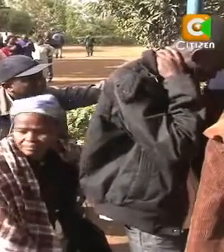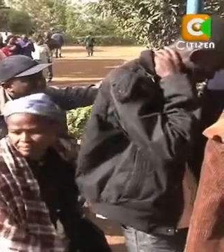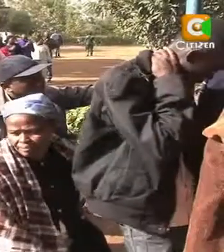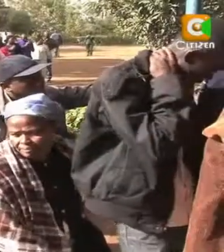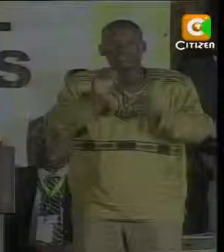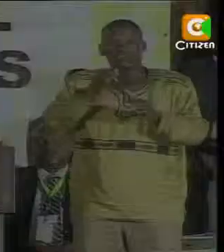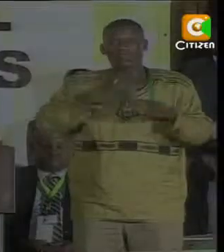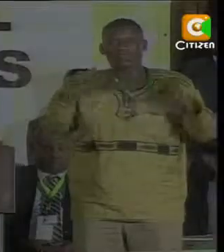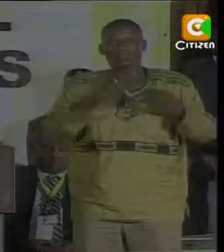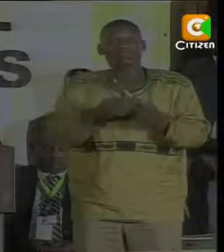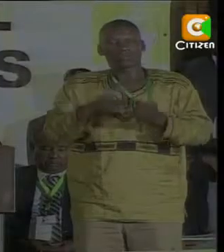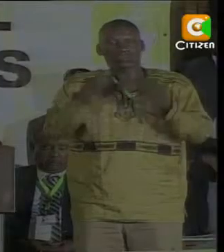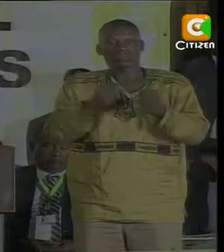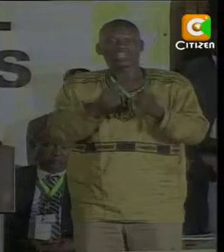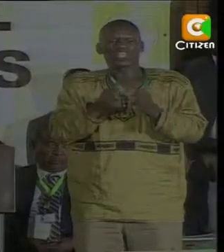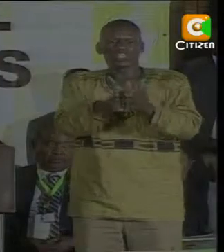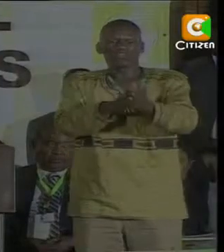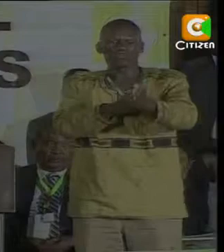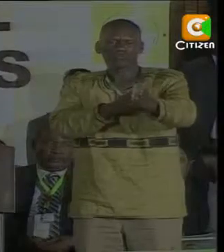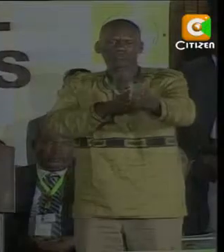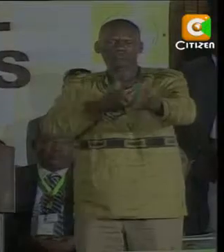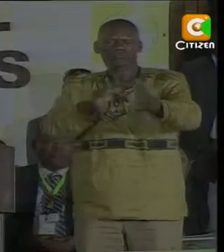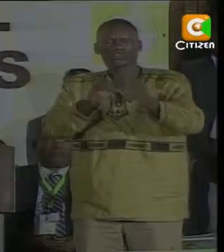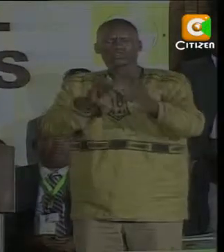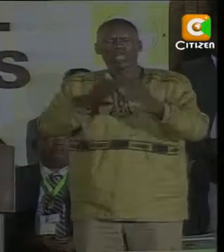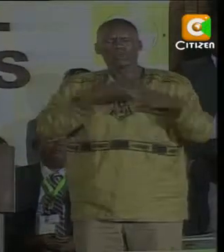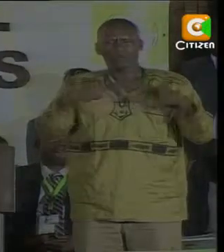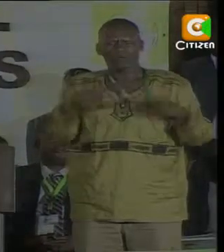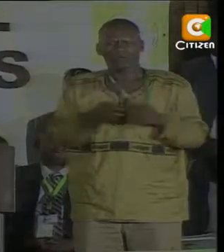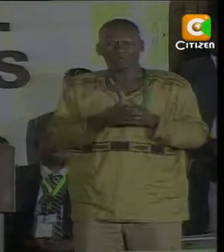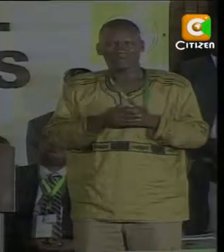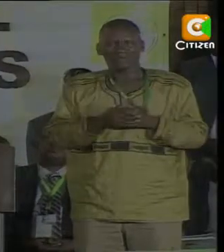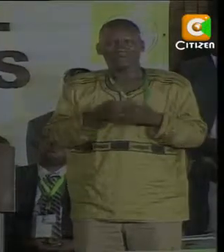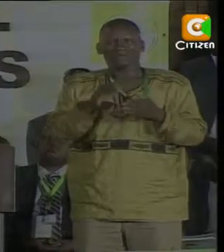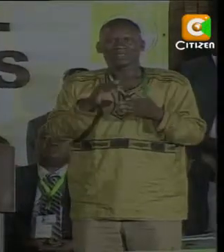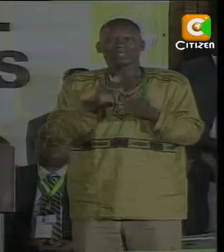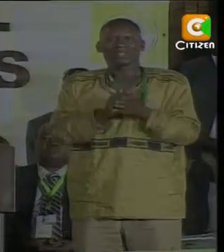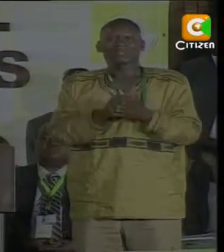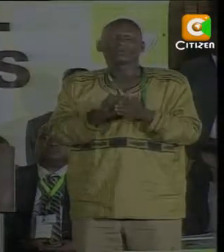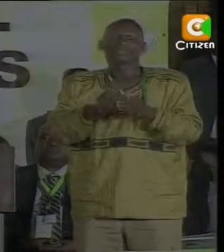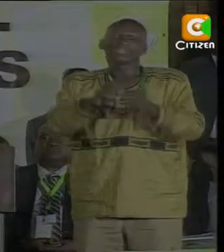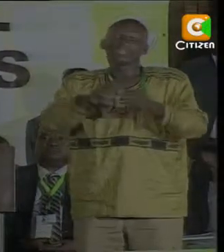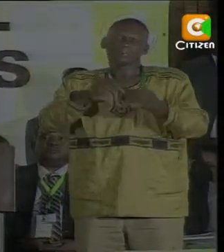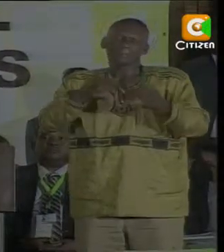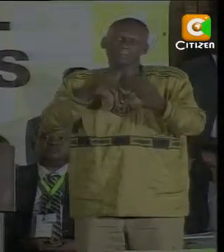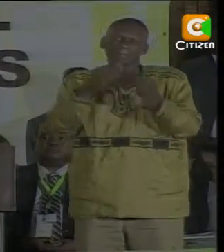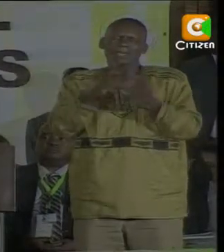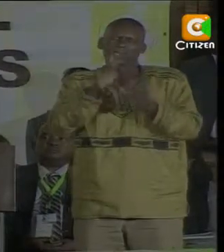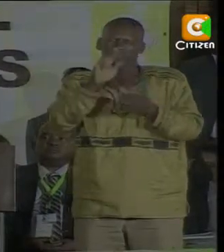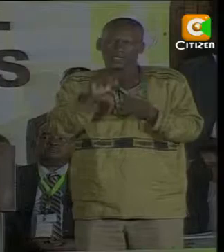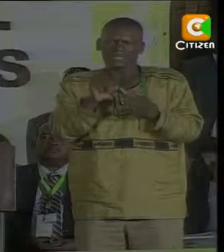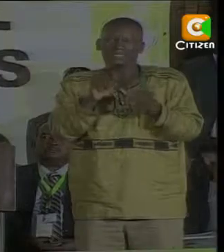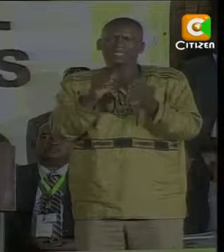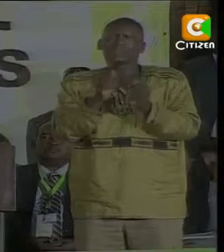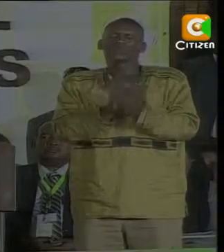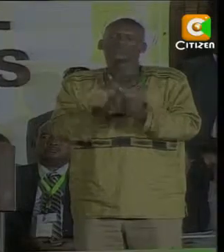general election. The long queues of our fellow countrymen that stretched for miles will forever